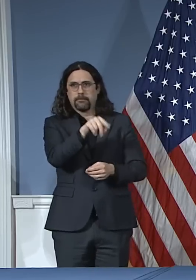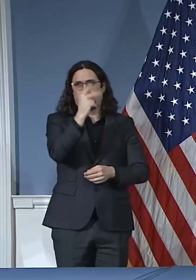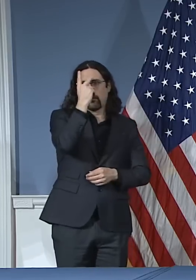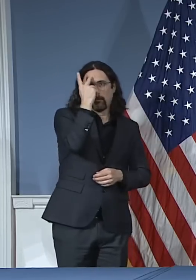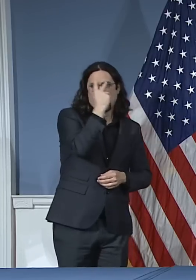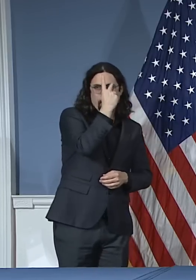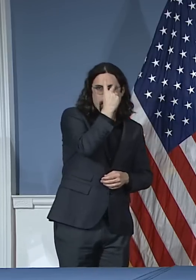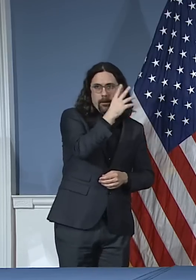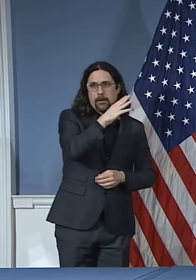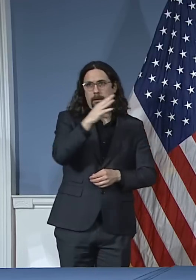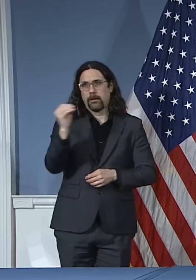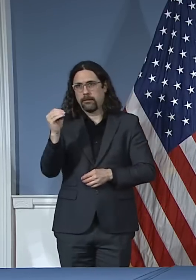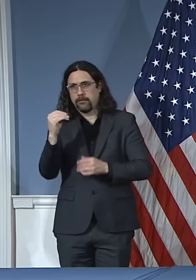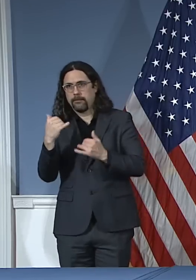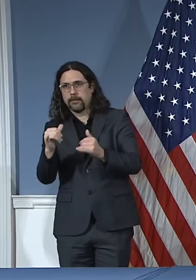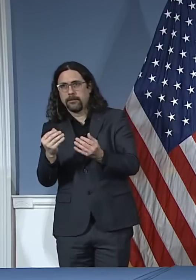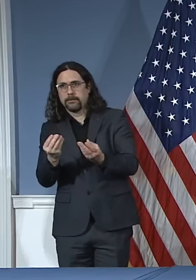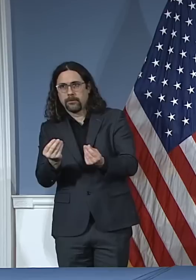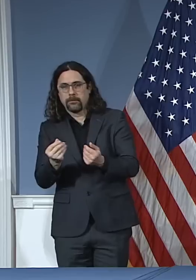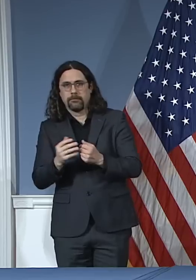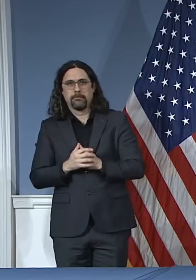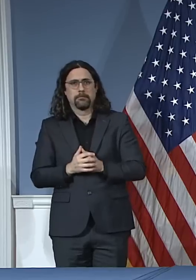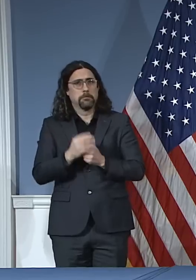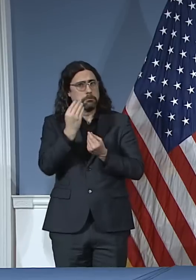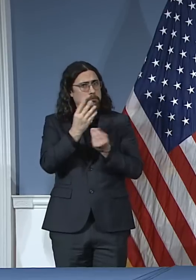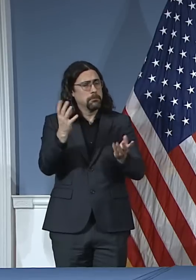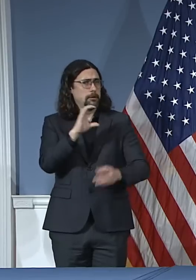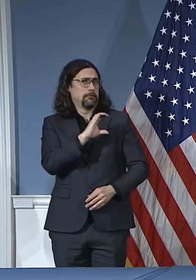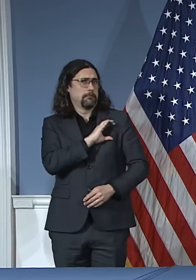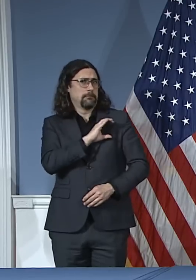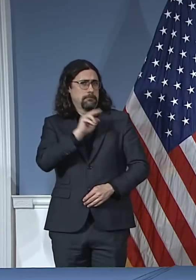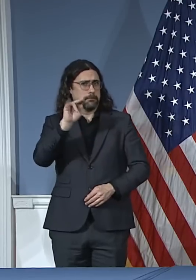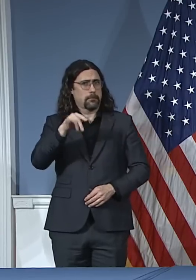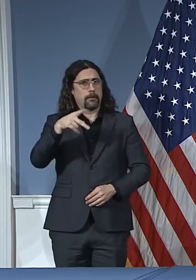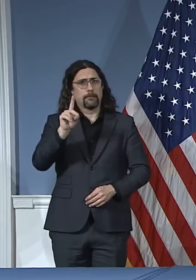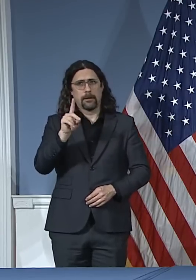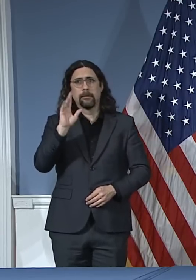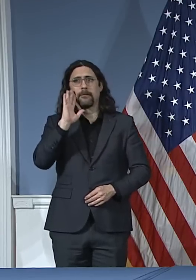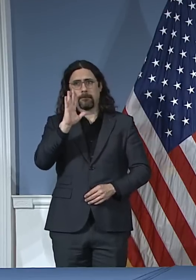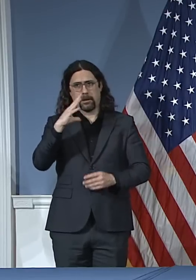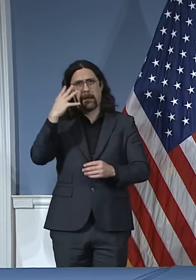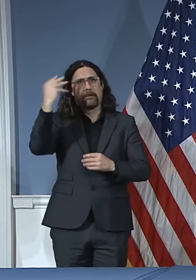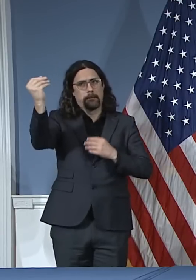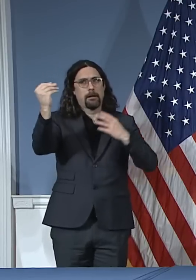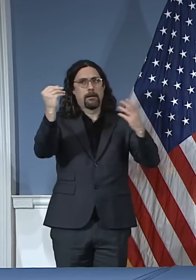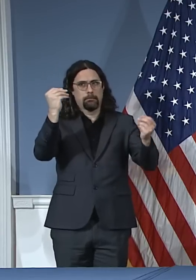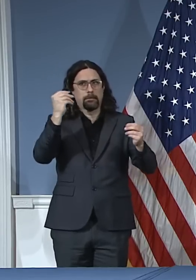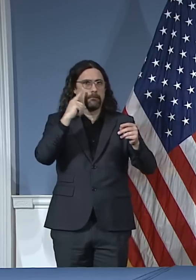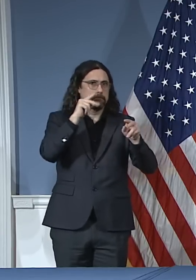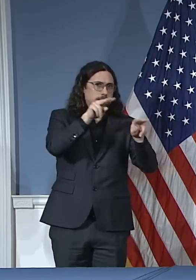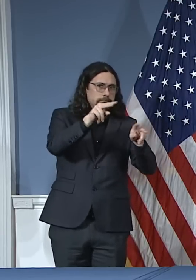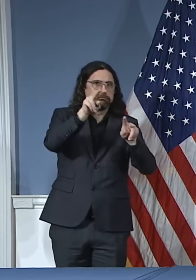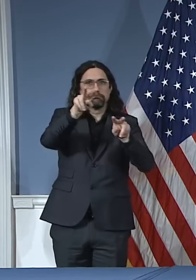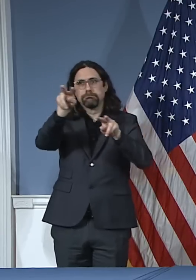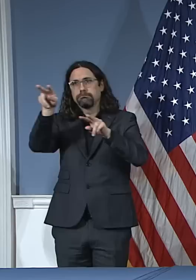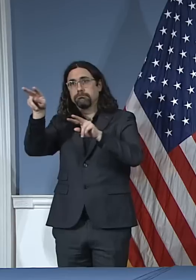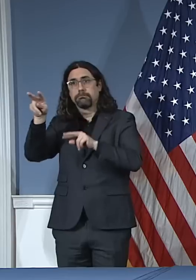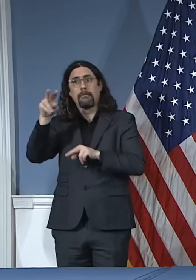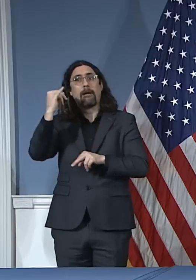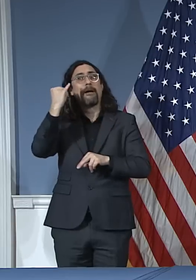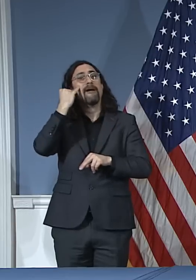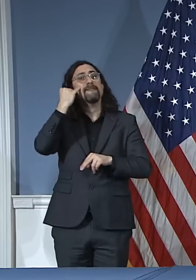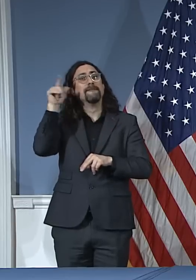If they see anything that looks like even the beginning of a gathering, they're going to say, break it up. They're going to say, you got to get your quick